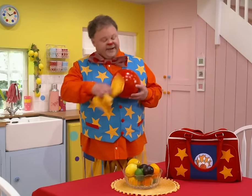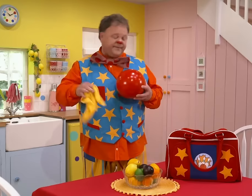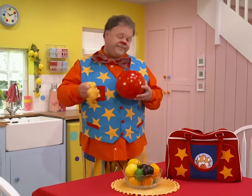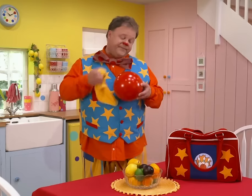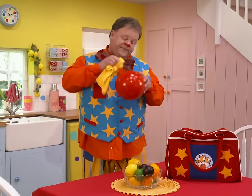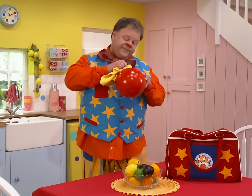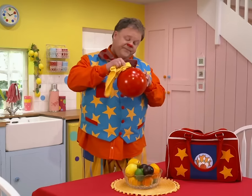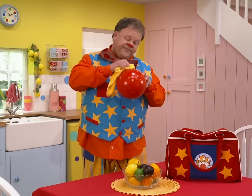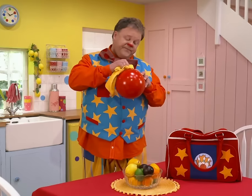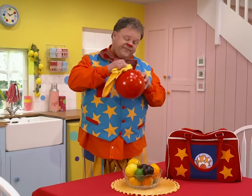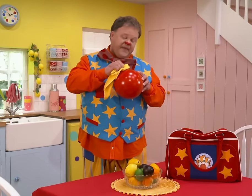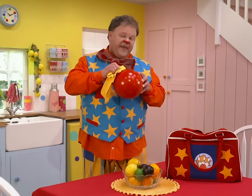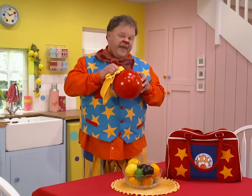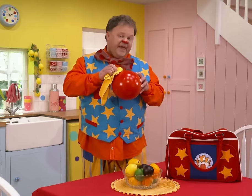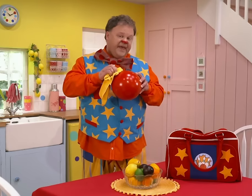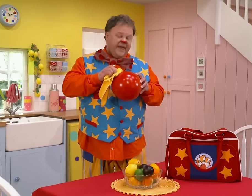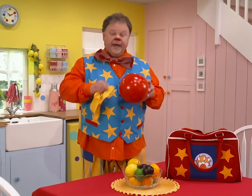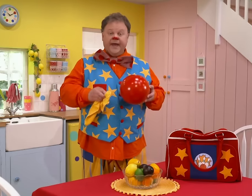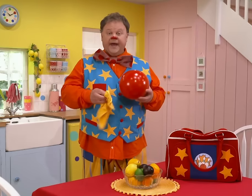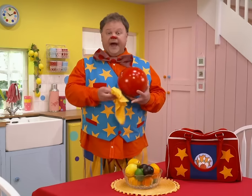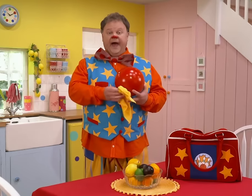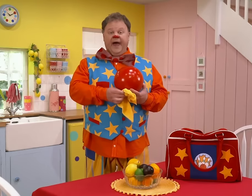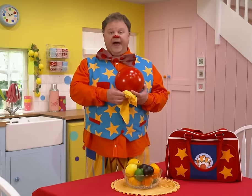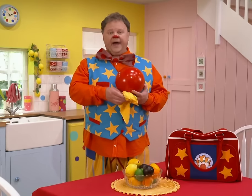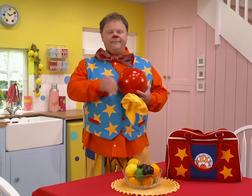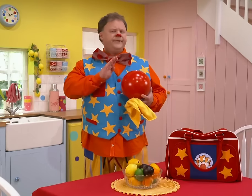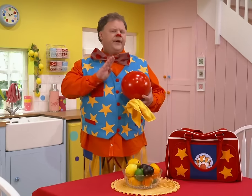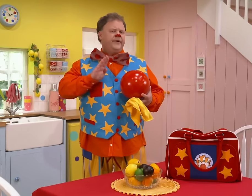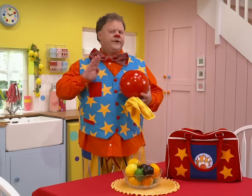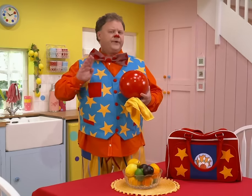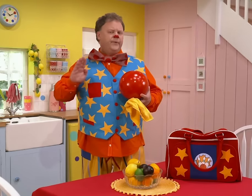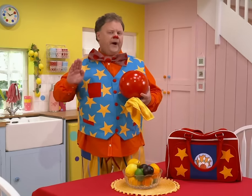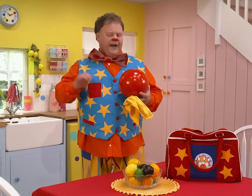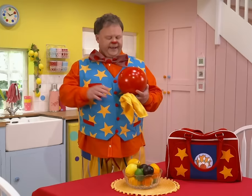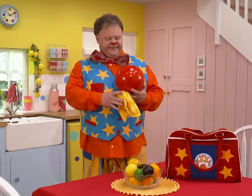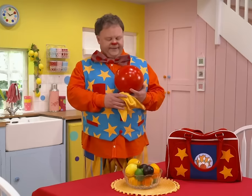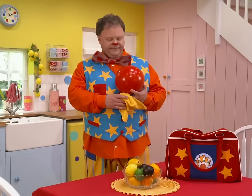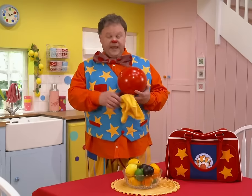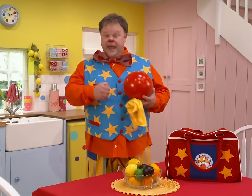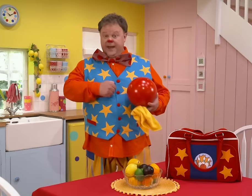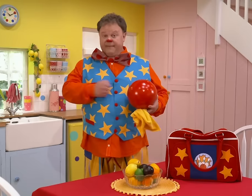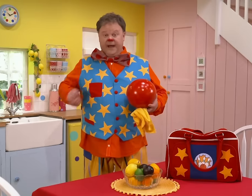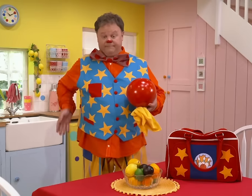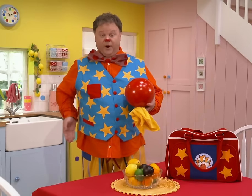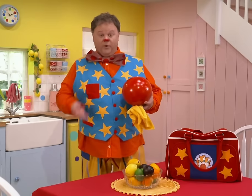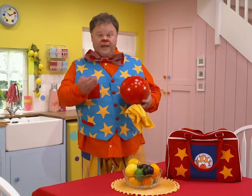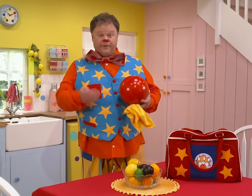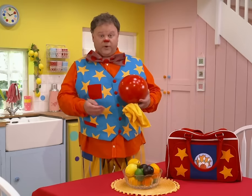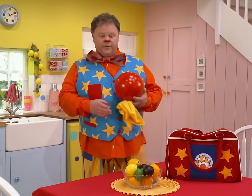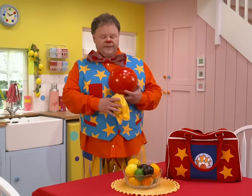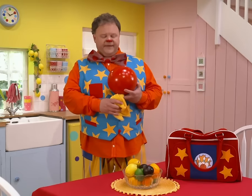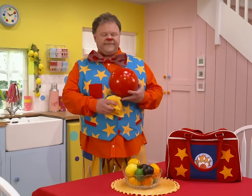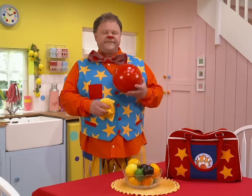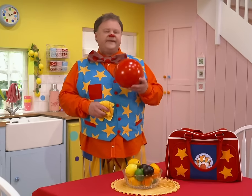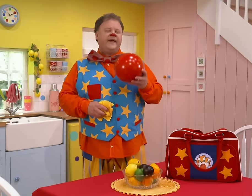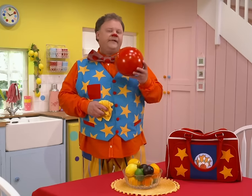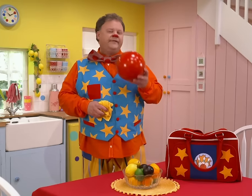Are you ready to go bowling, Mr. Tumble? Not quite. My bowling ball is still